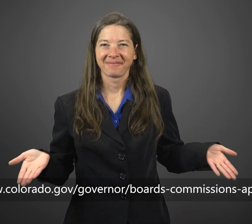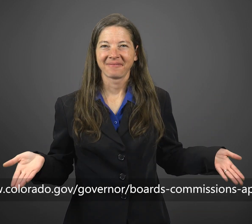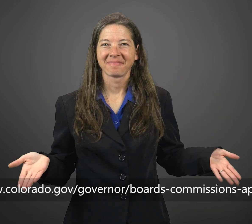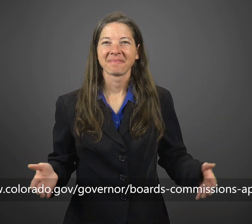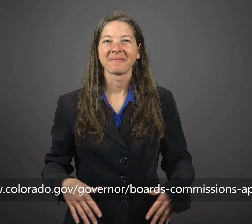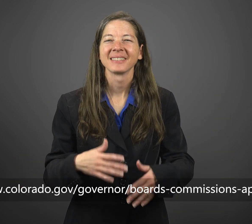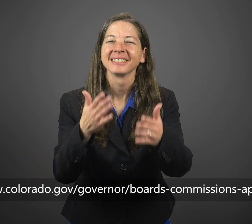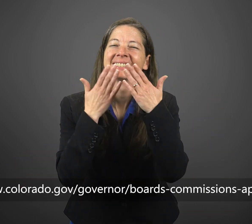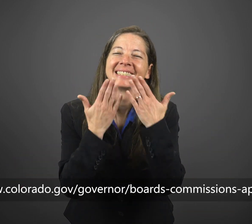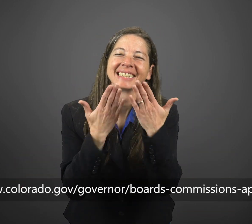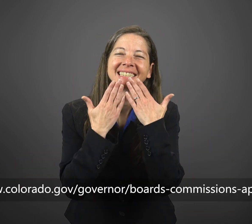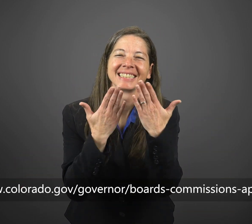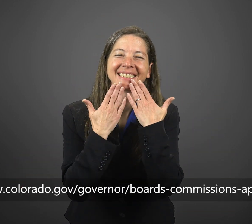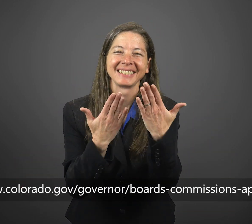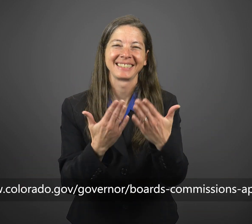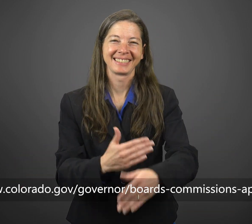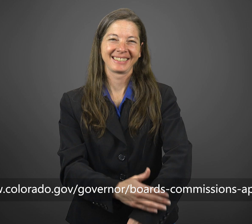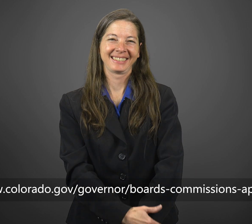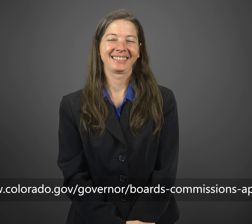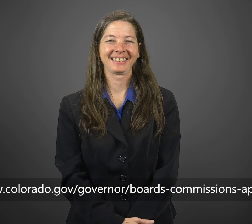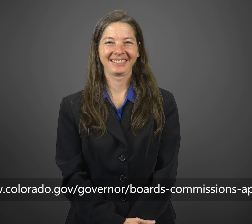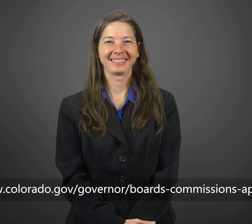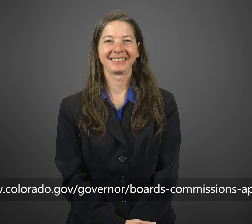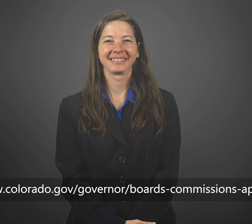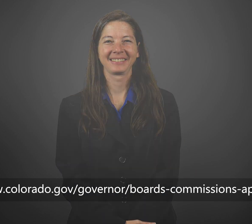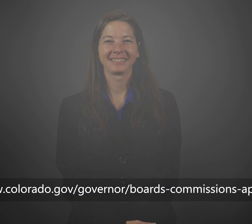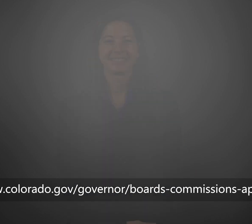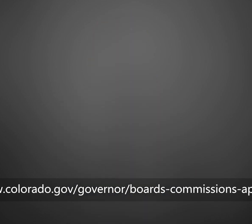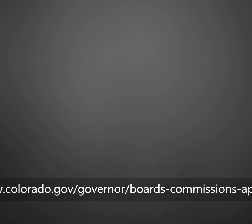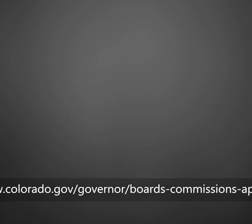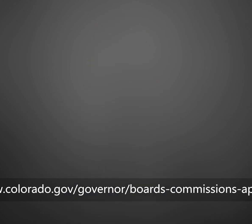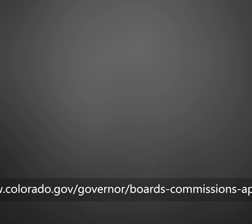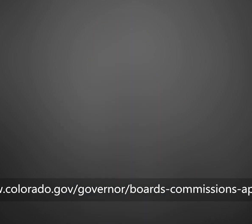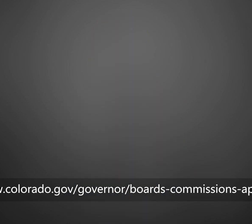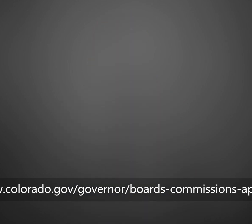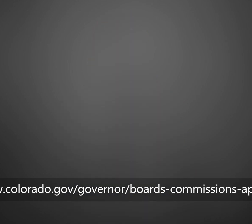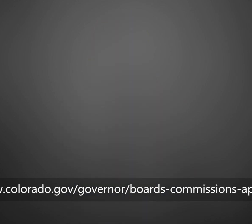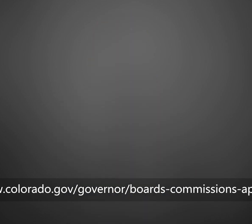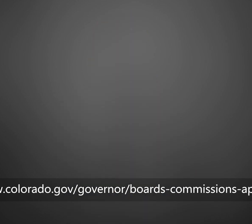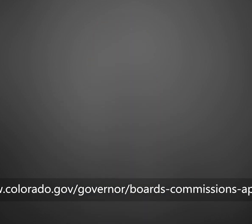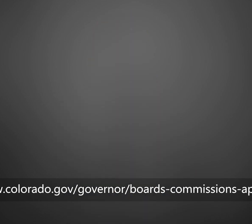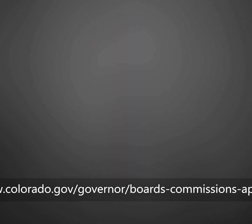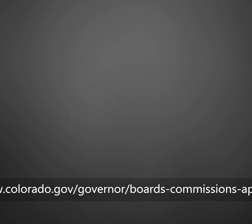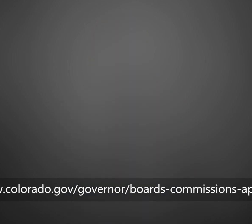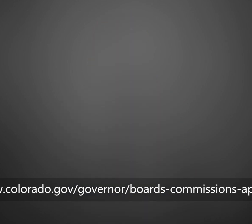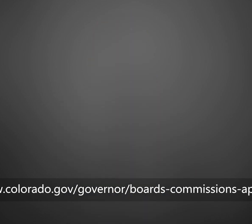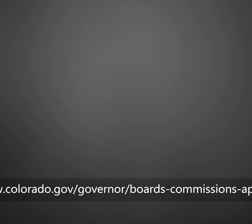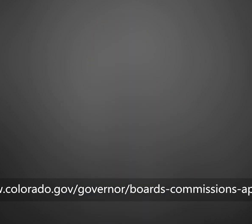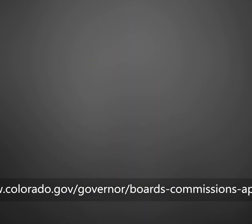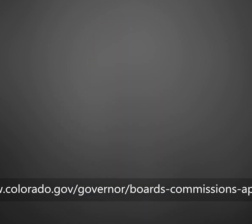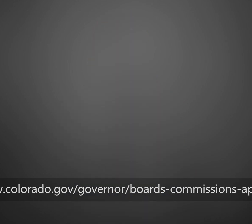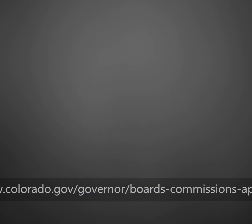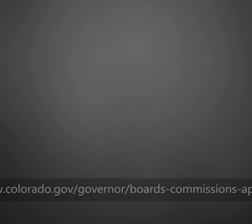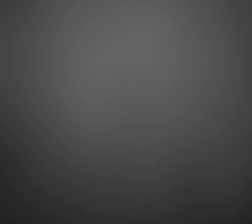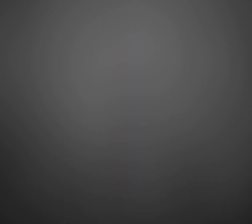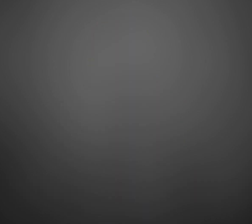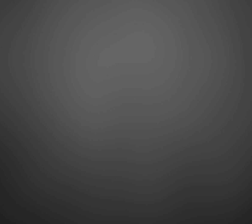link is below..colorado.gov slash governor slash boards hyphen commissions hyphen application. Graphic